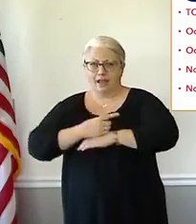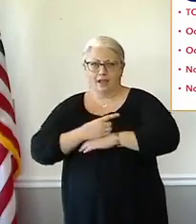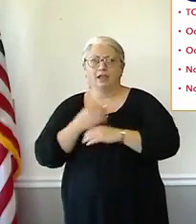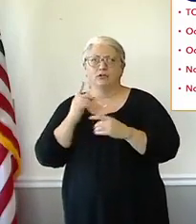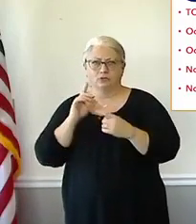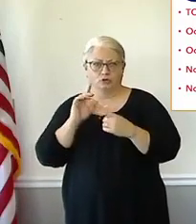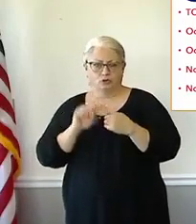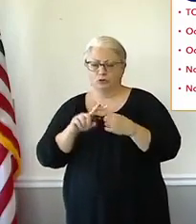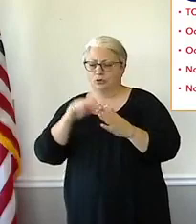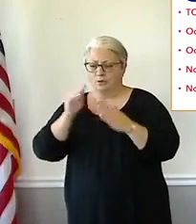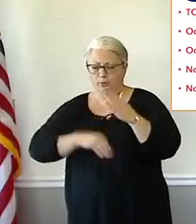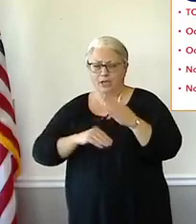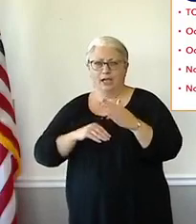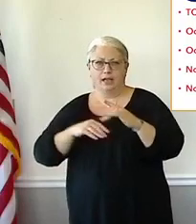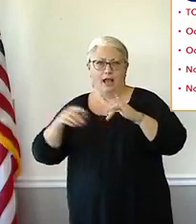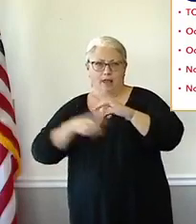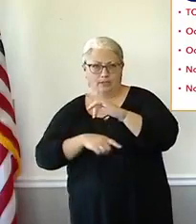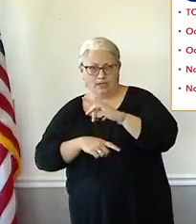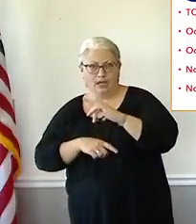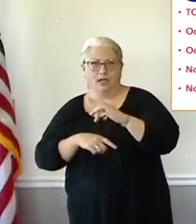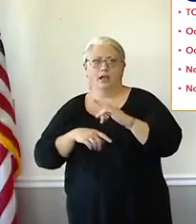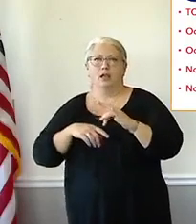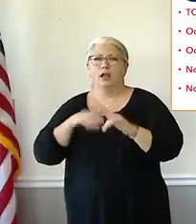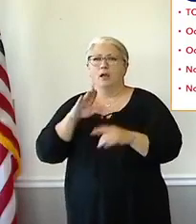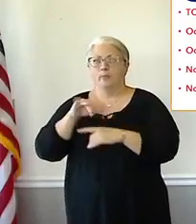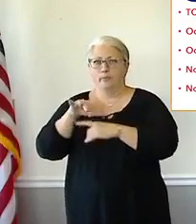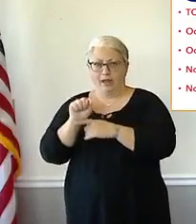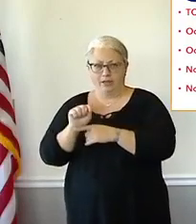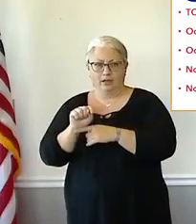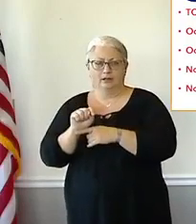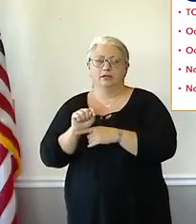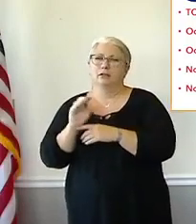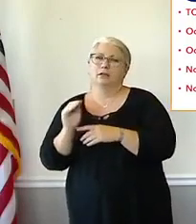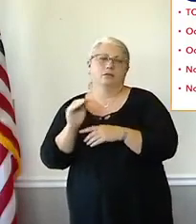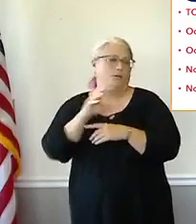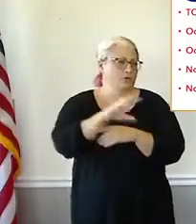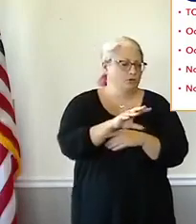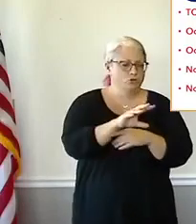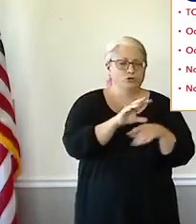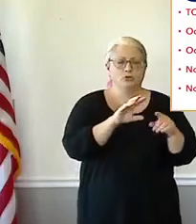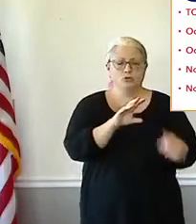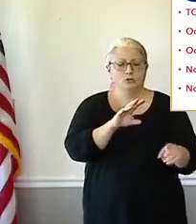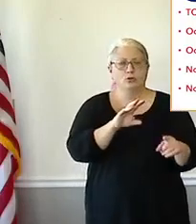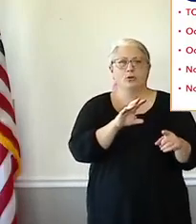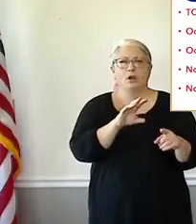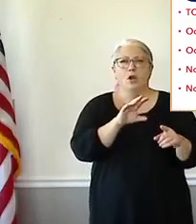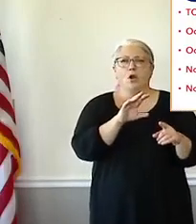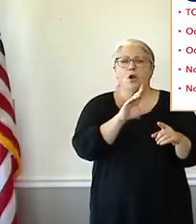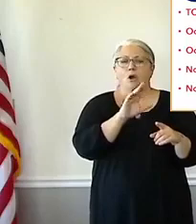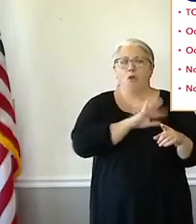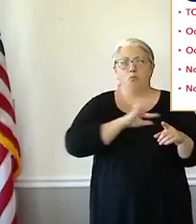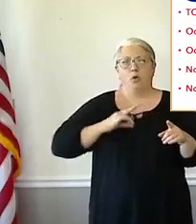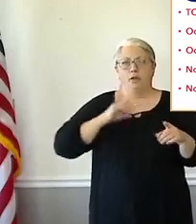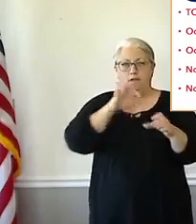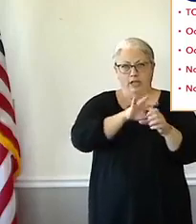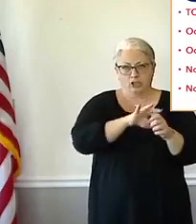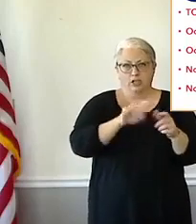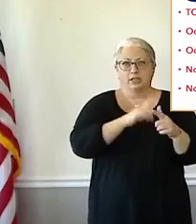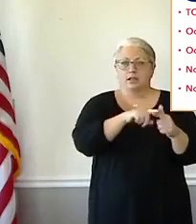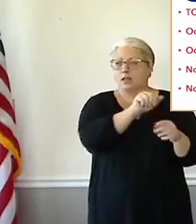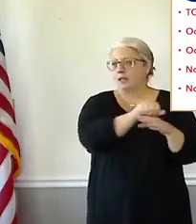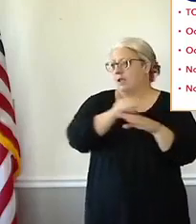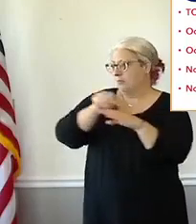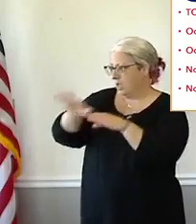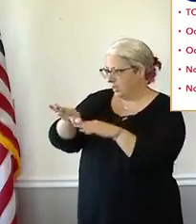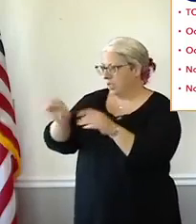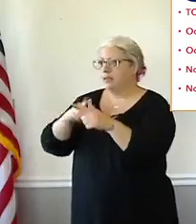the Board of Elections, and the Board of Elections then mails you a secure ballot that you will then participate in, vote, and